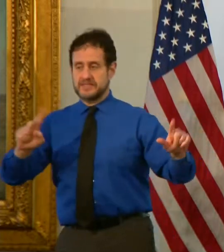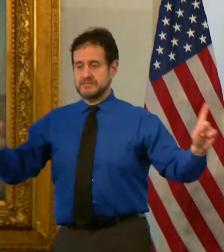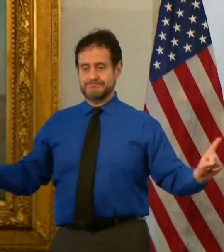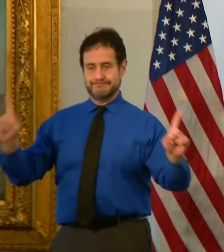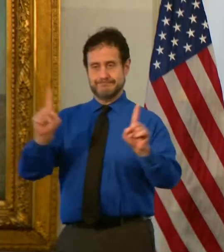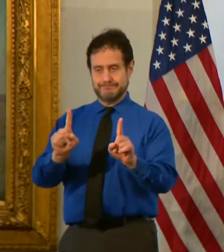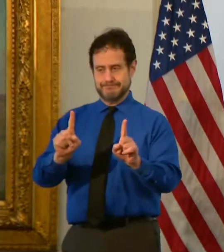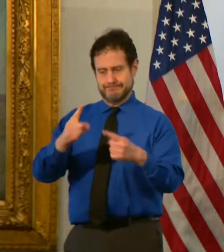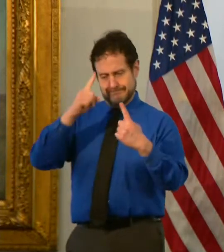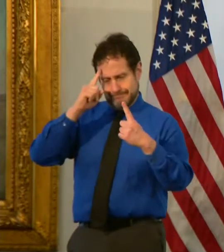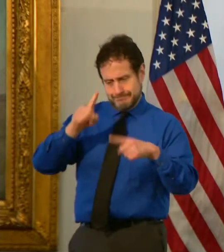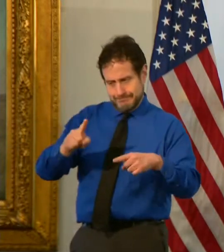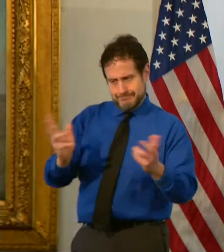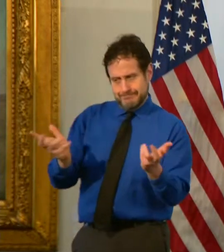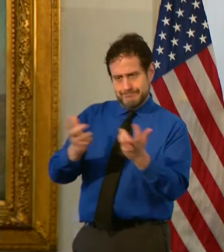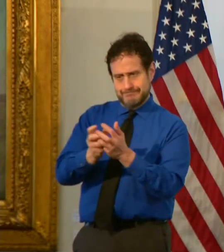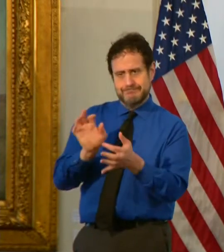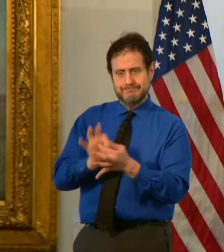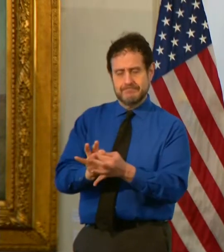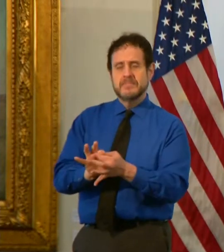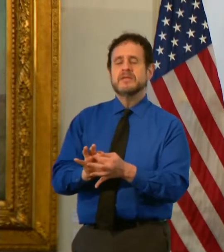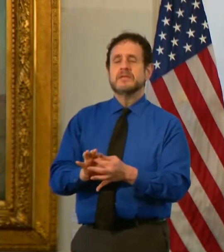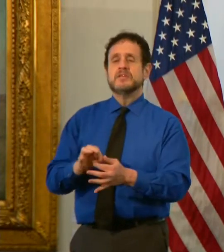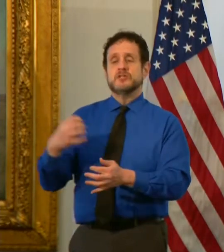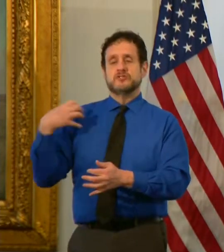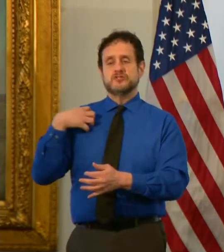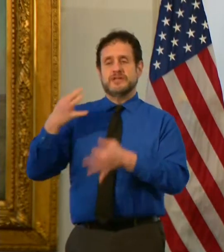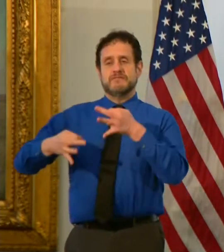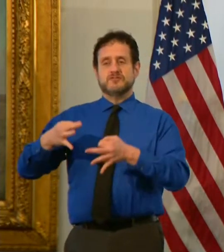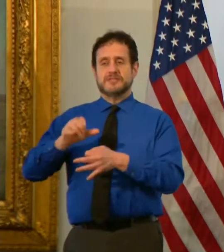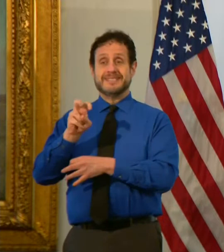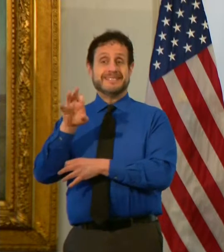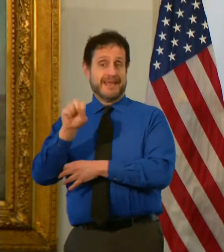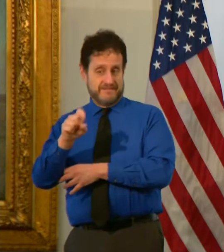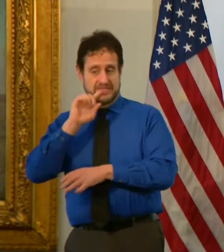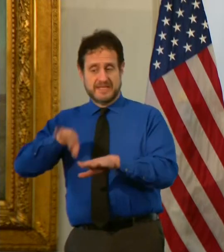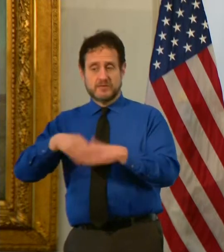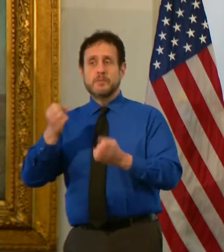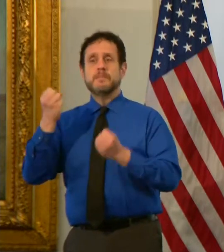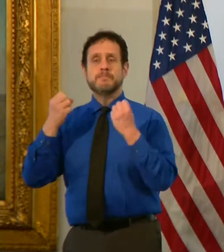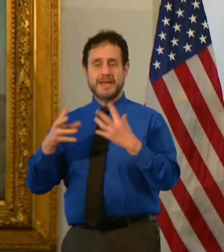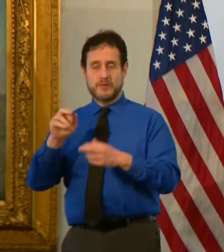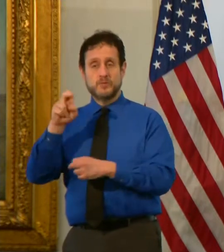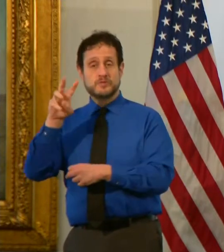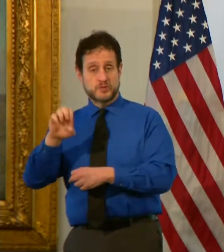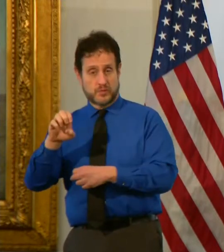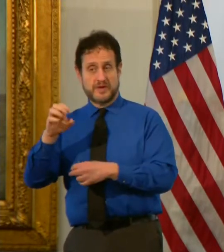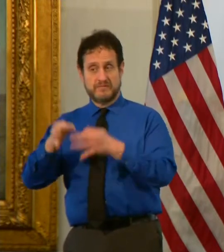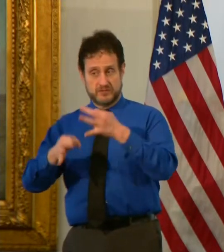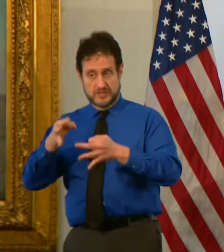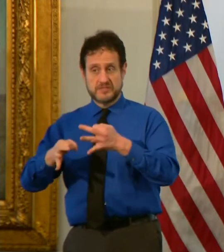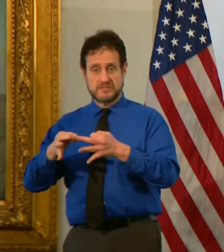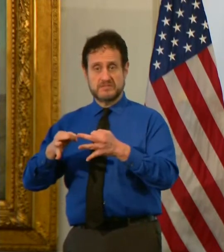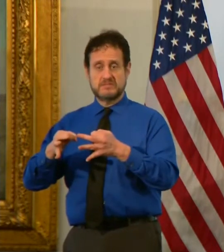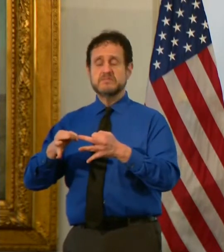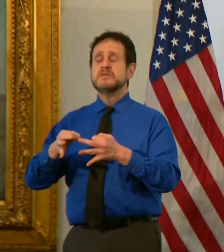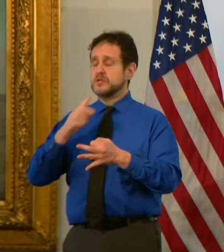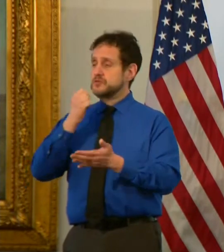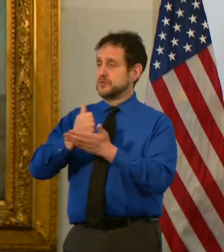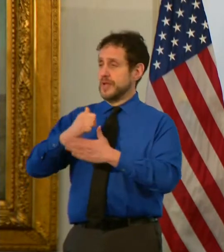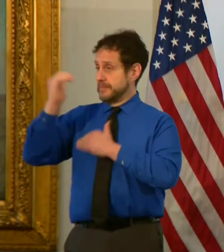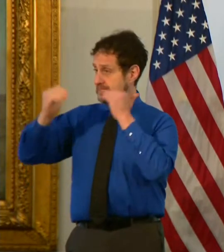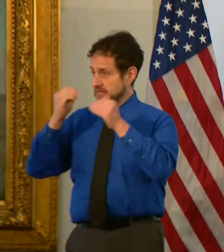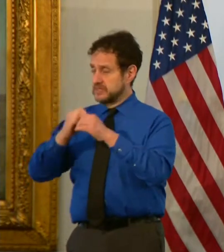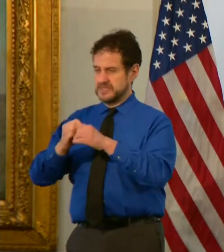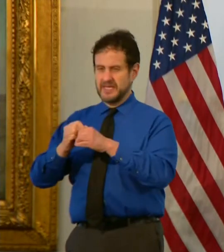years, has opened a number of restorative justice courts to deal with adults in the criminal legal system that allows